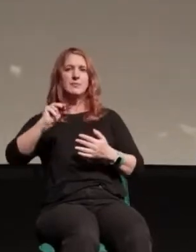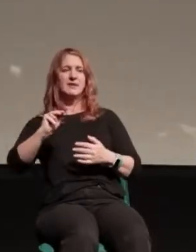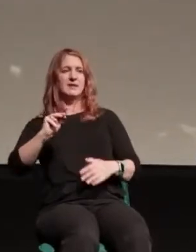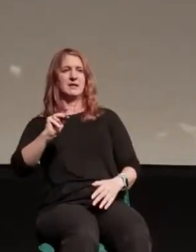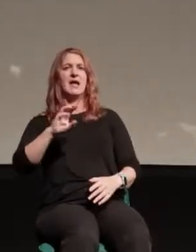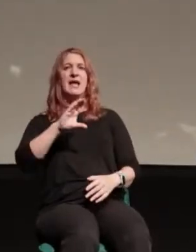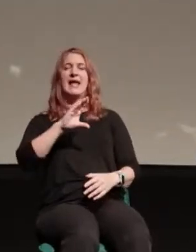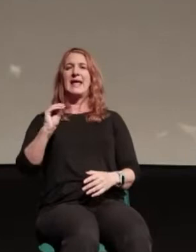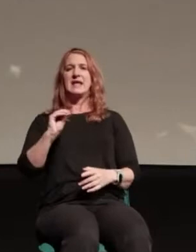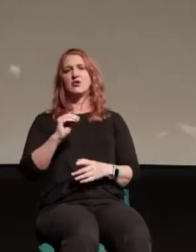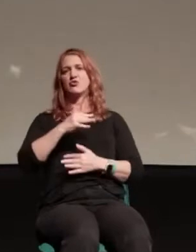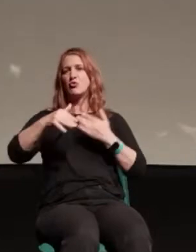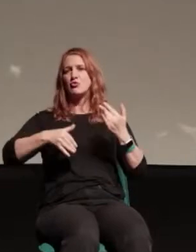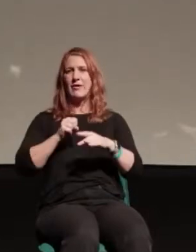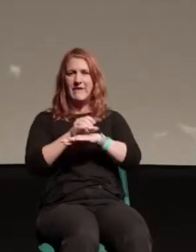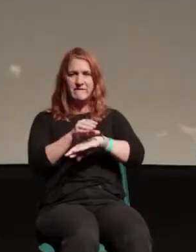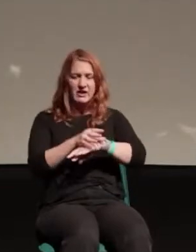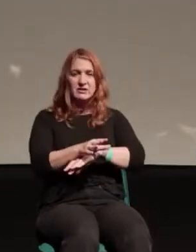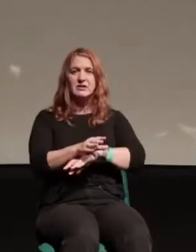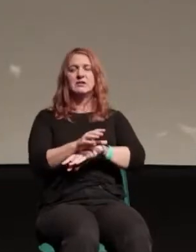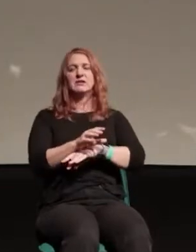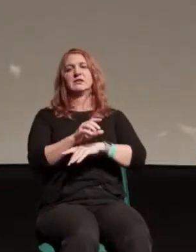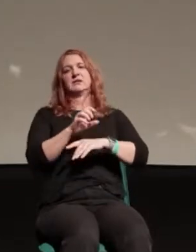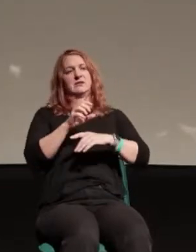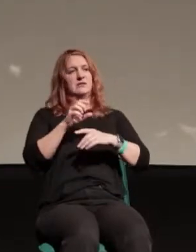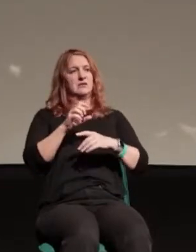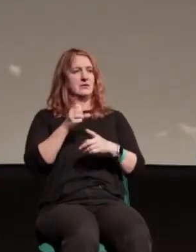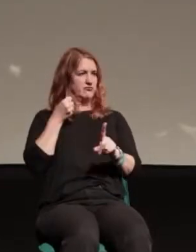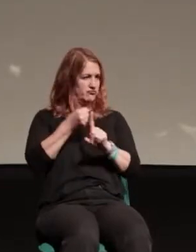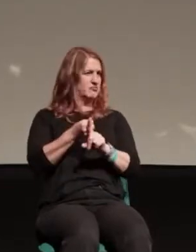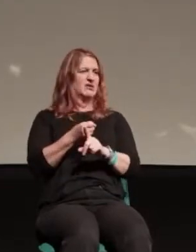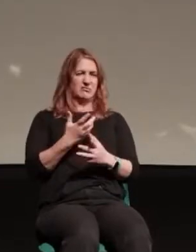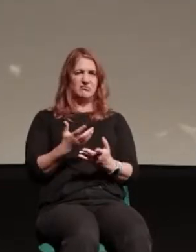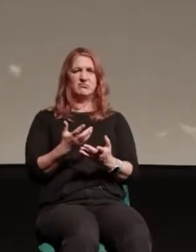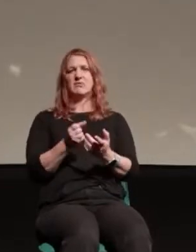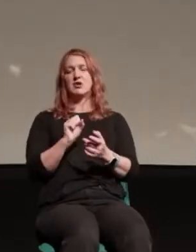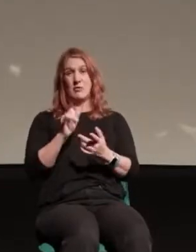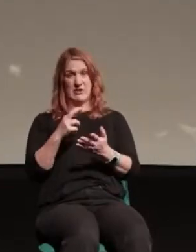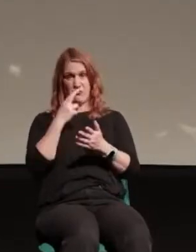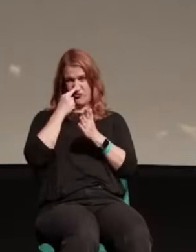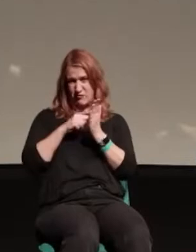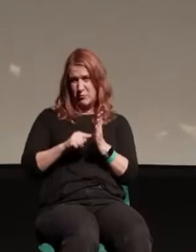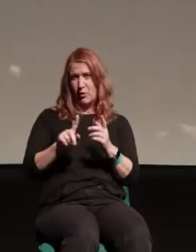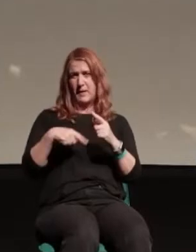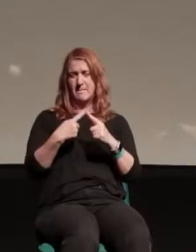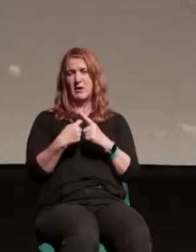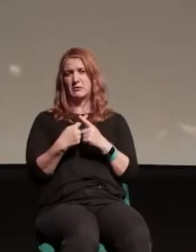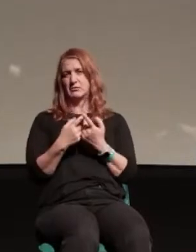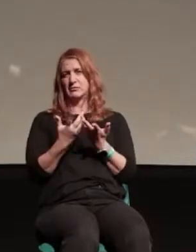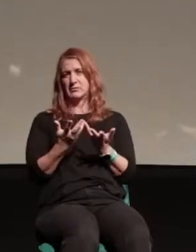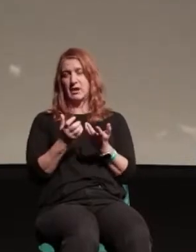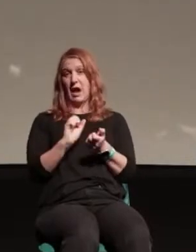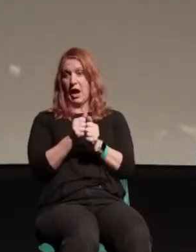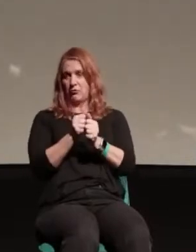CMSA, Media and Social Impact. Professor Ofterheide and her colleague Marissa Woods put out this report all about the state of